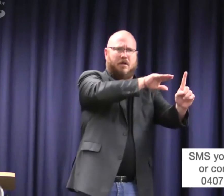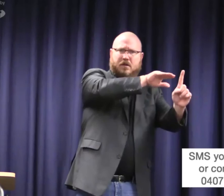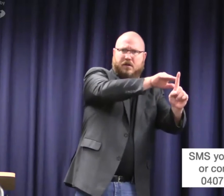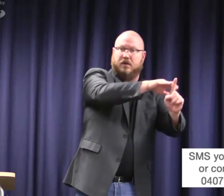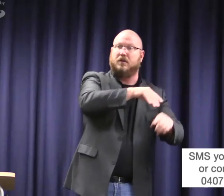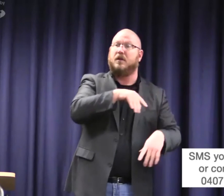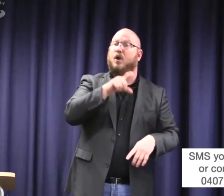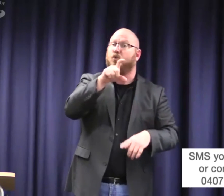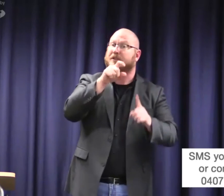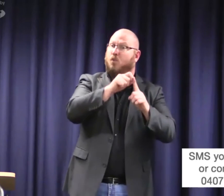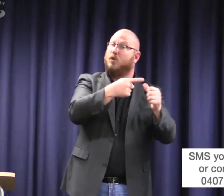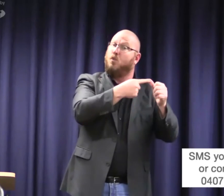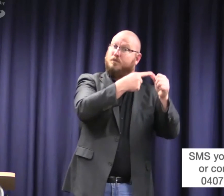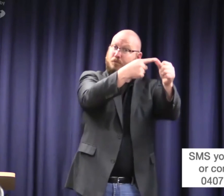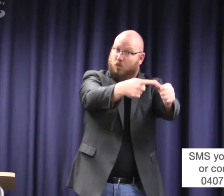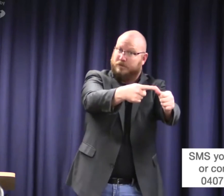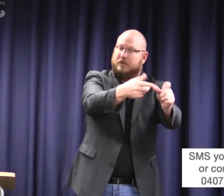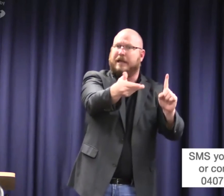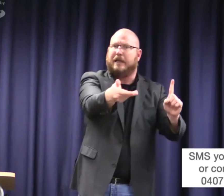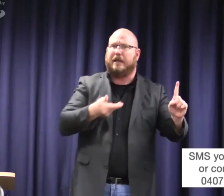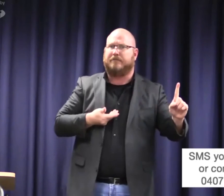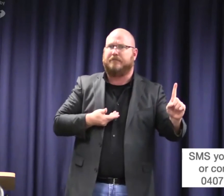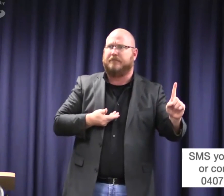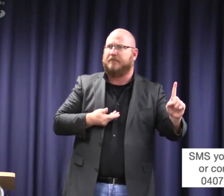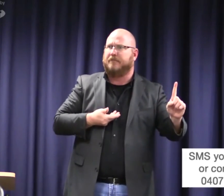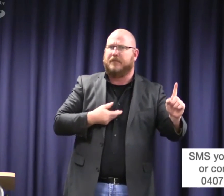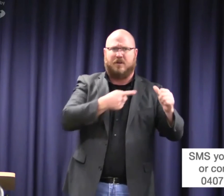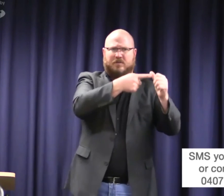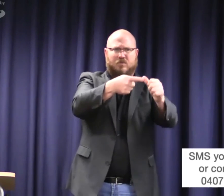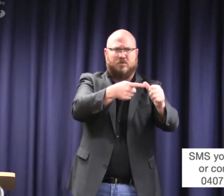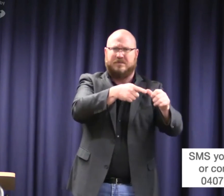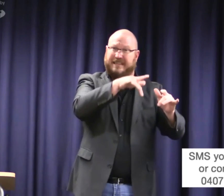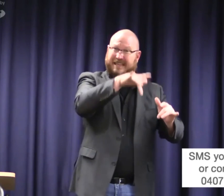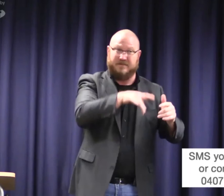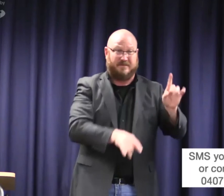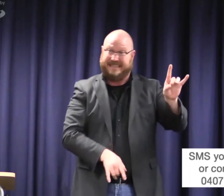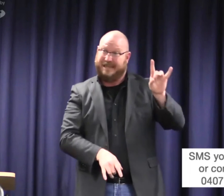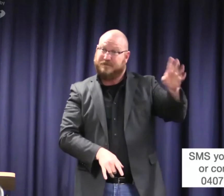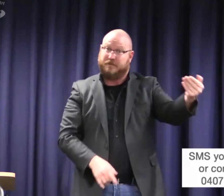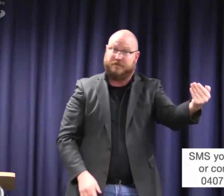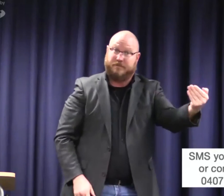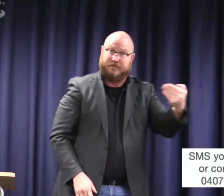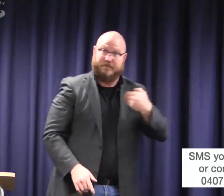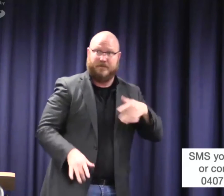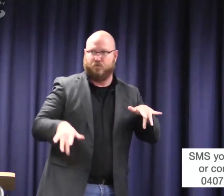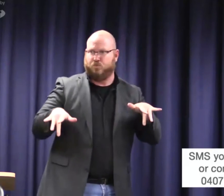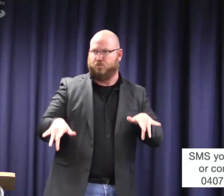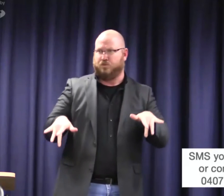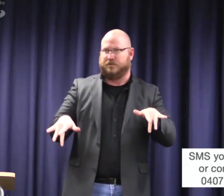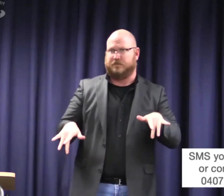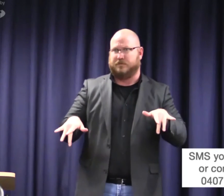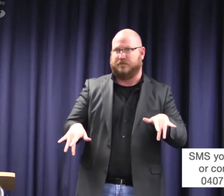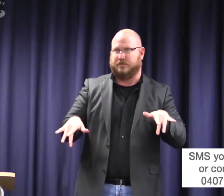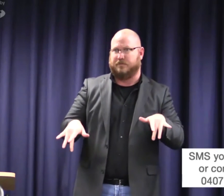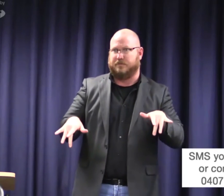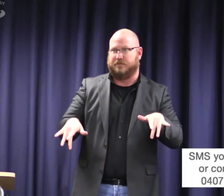The MPs themselves approached Christian Porter and then he had to respond to those MPs and those MPs in turn